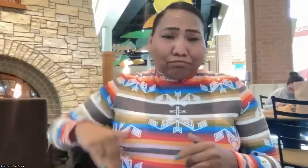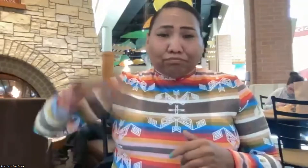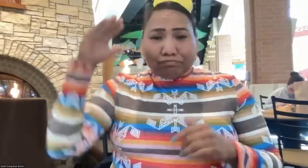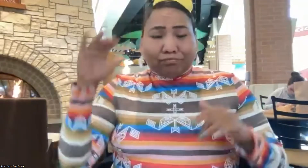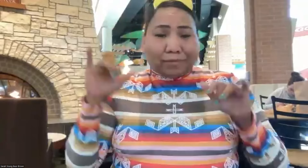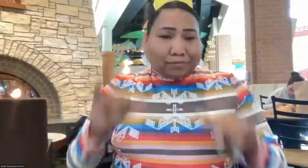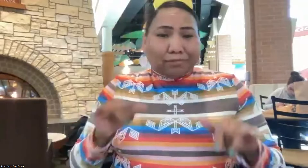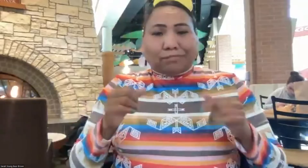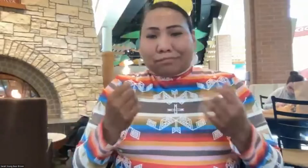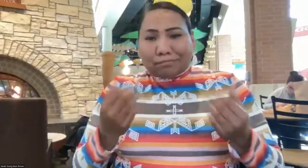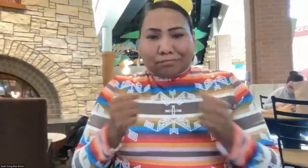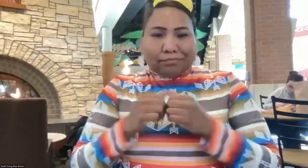I grew up